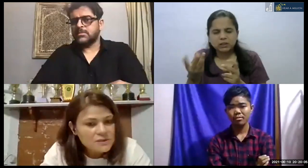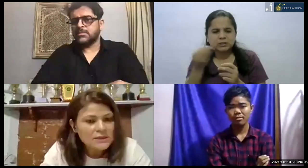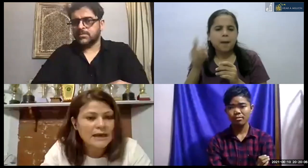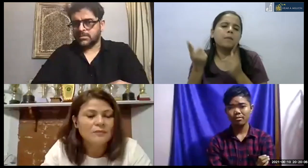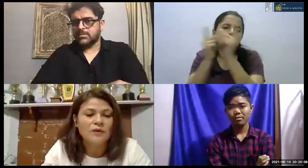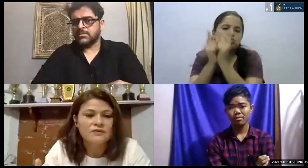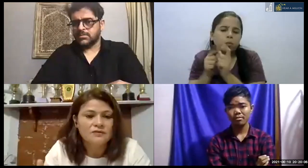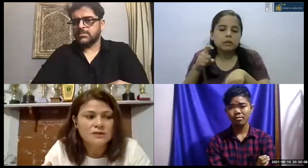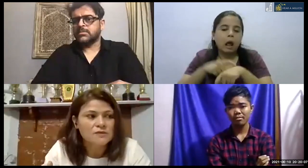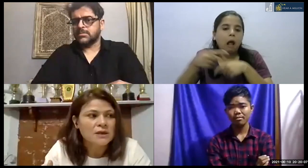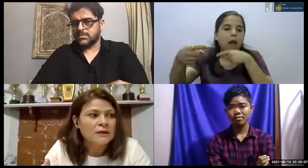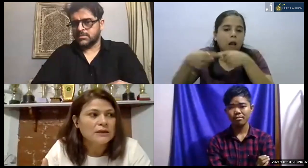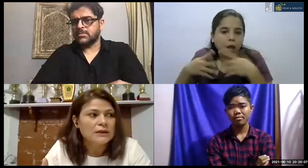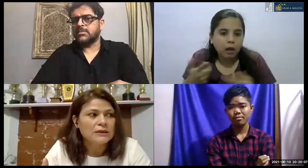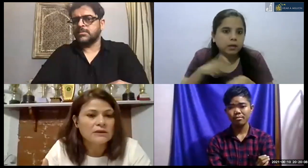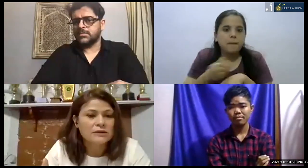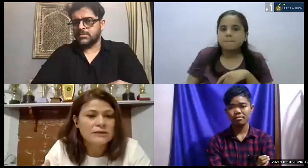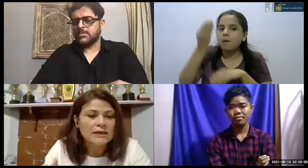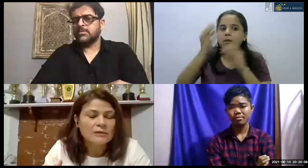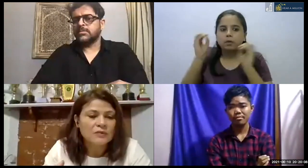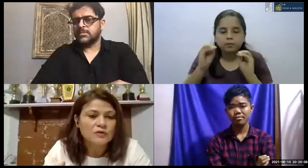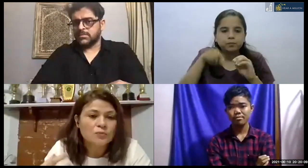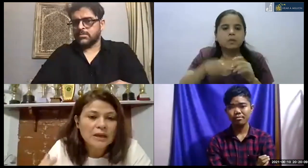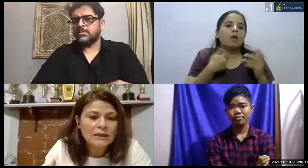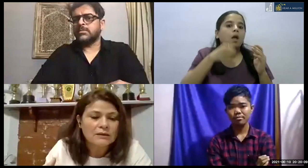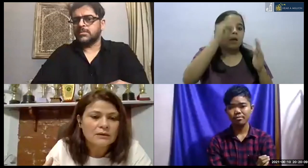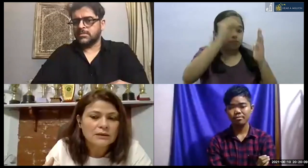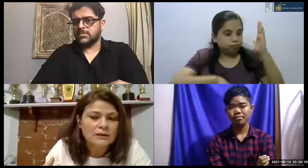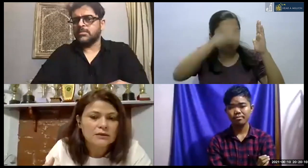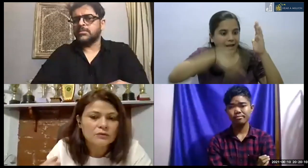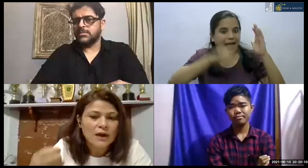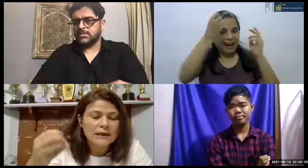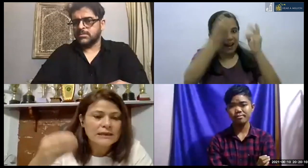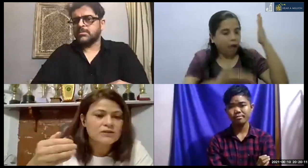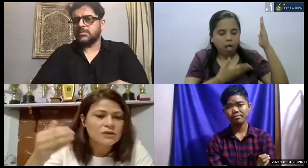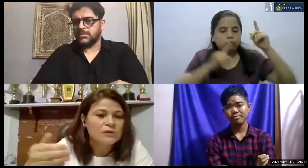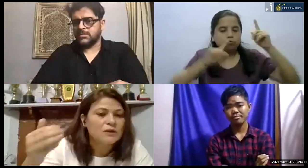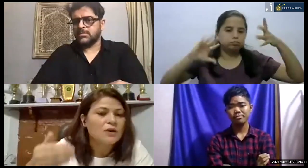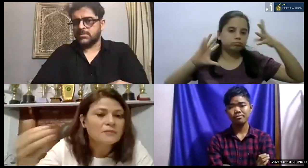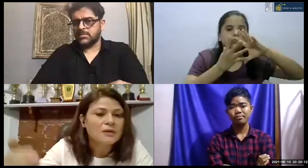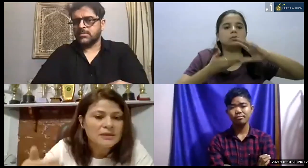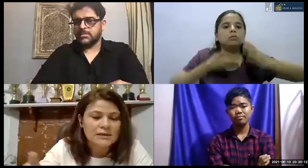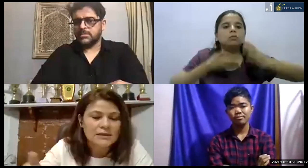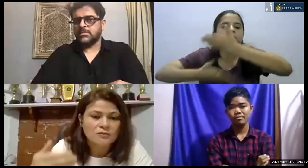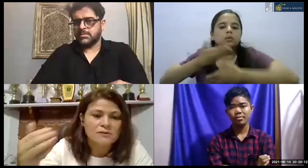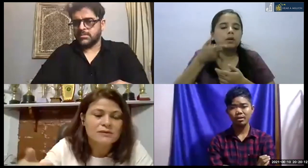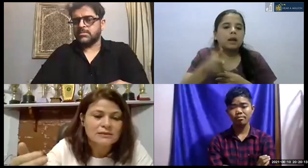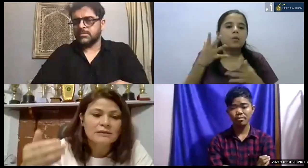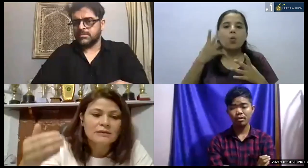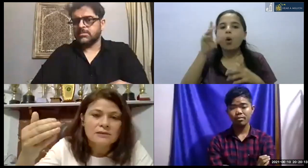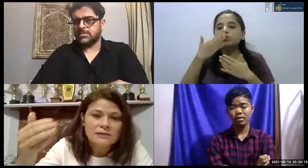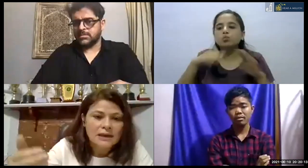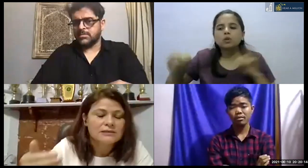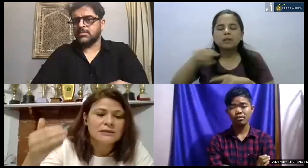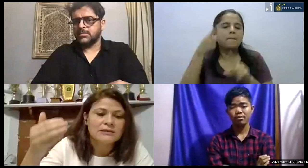to reduce the time, we have to reduce the content to meet the at least children will not be missing out on